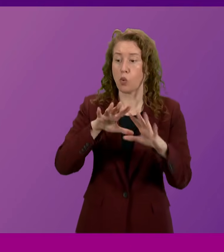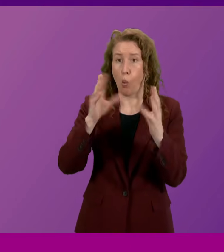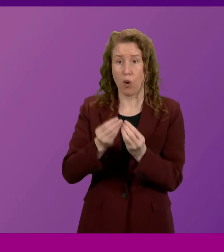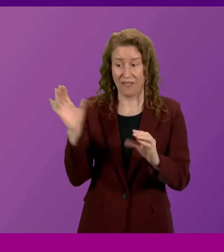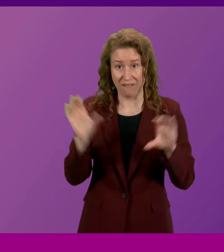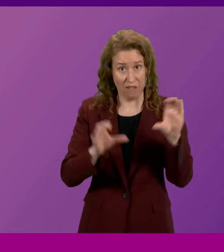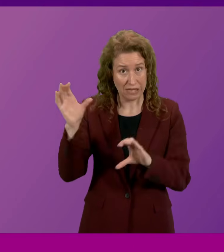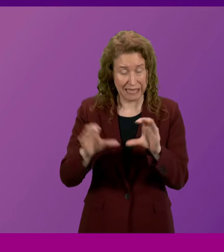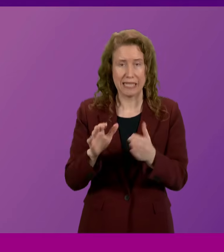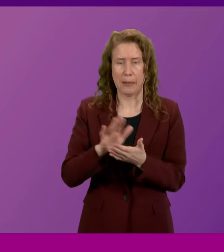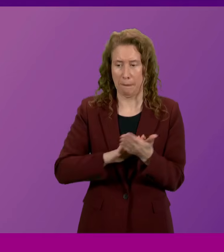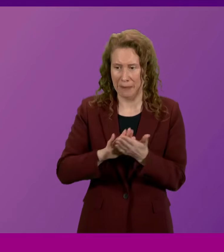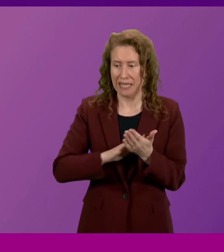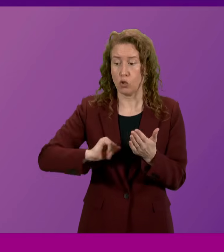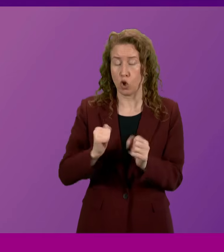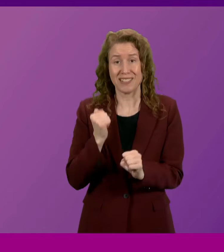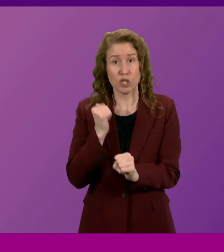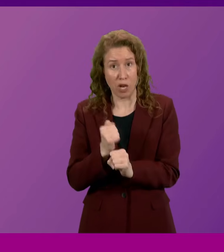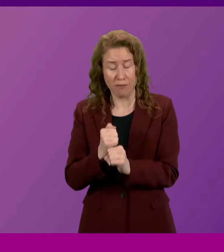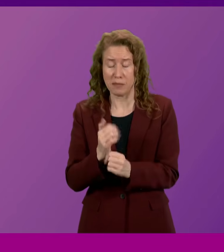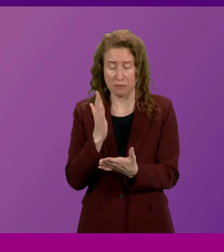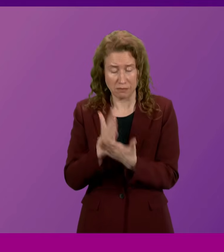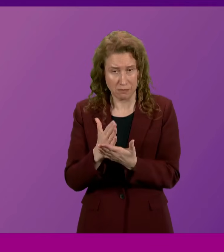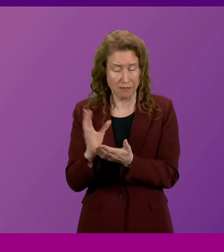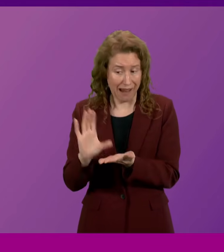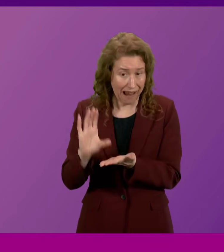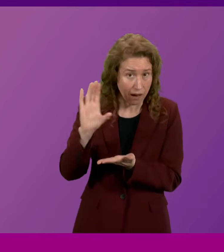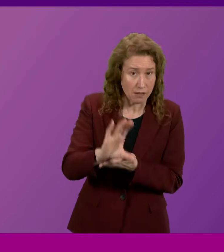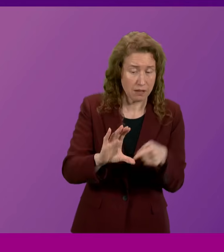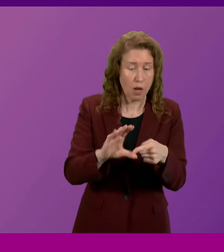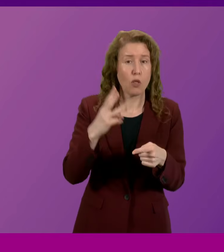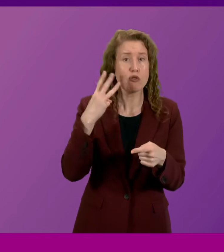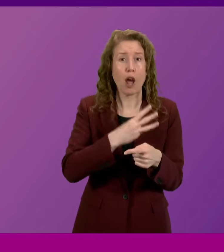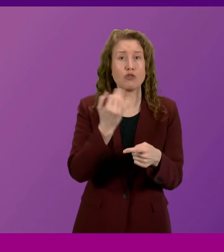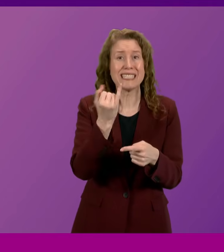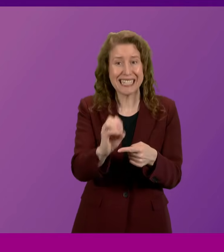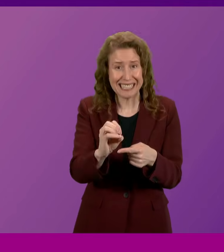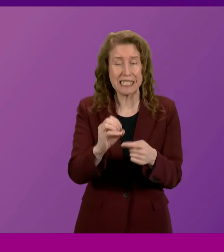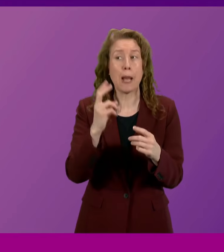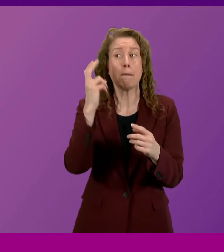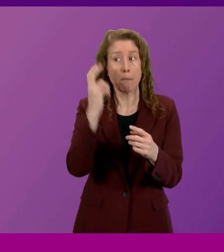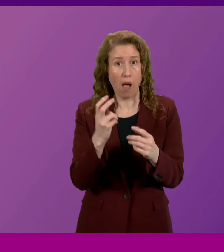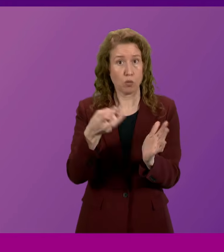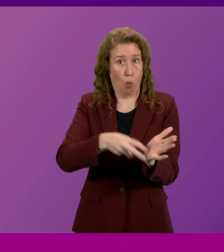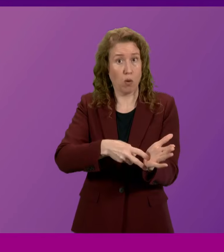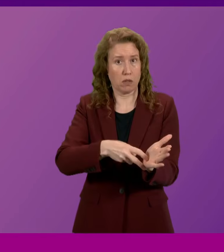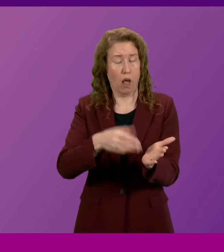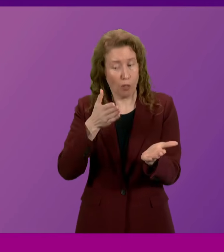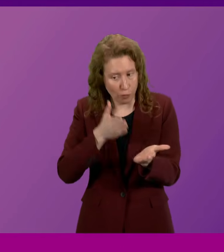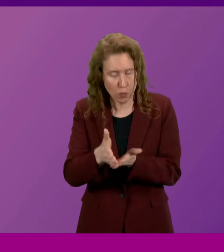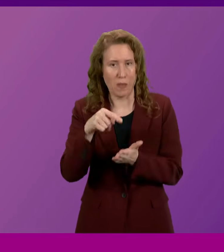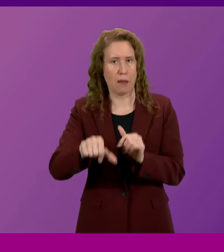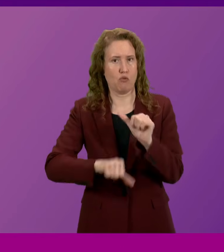contributes to is the fact that the Scottish Government has allocated 360 bus orders through our